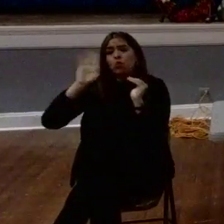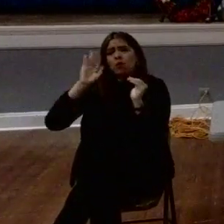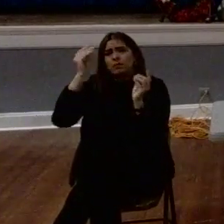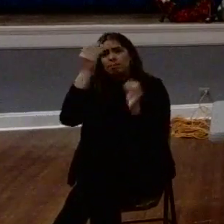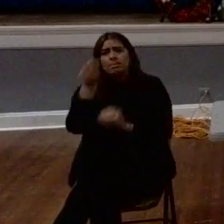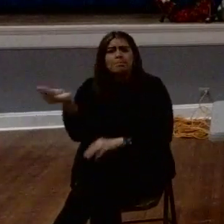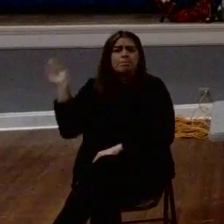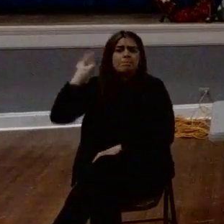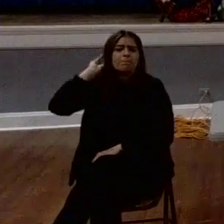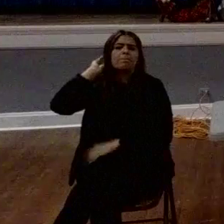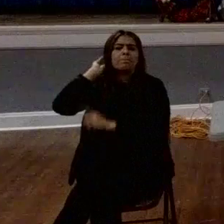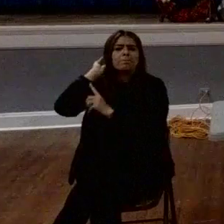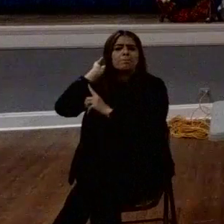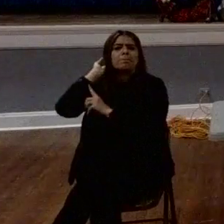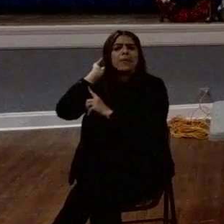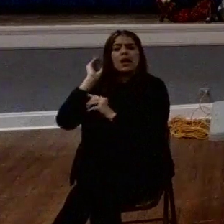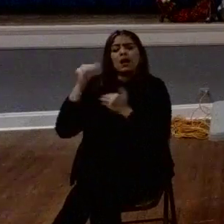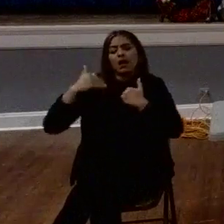having a